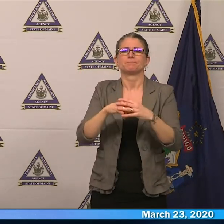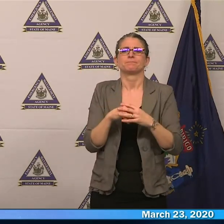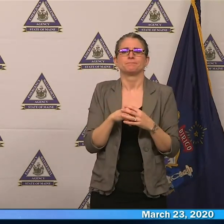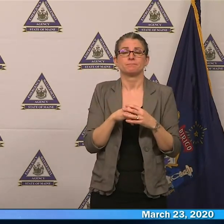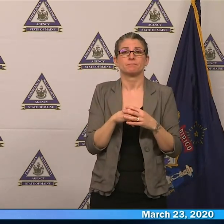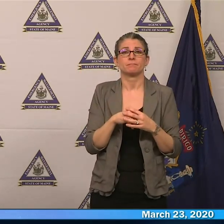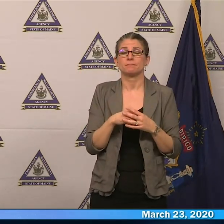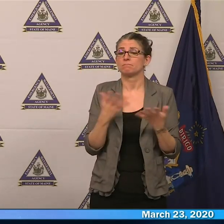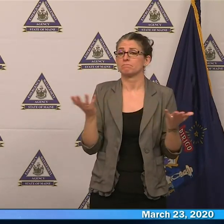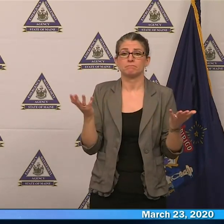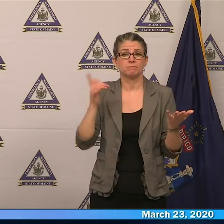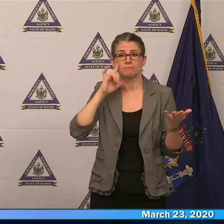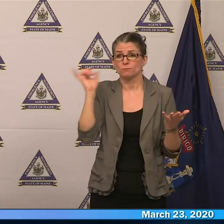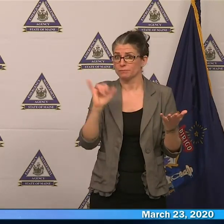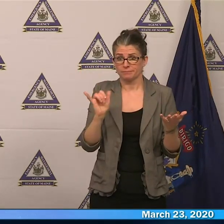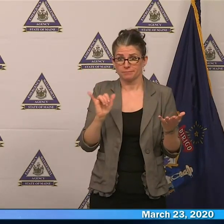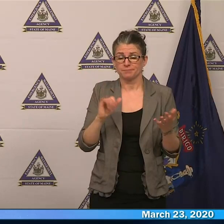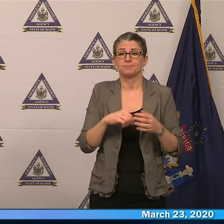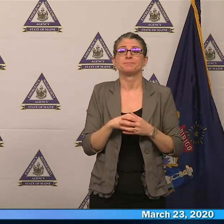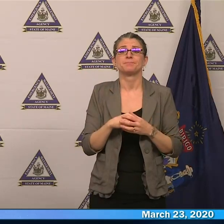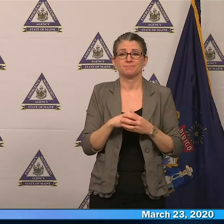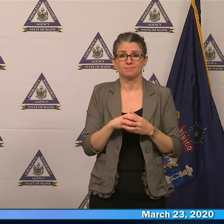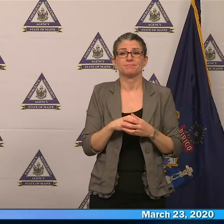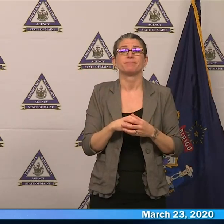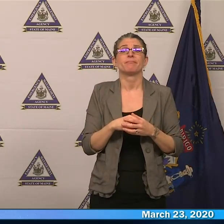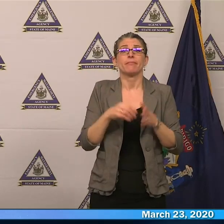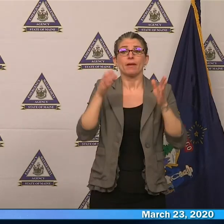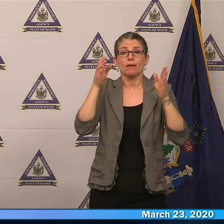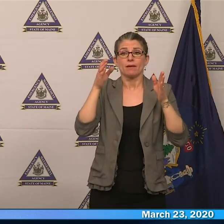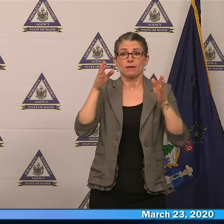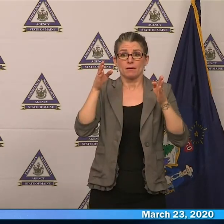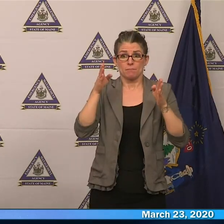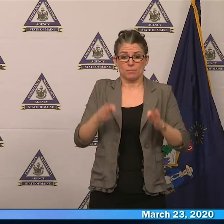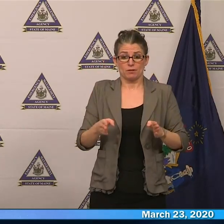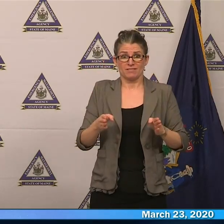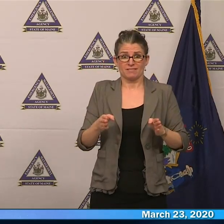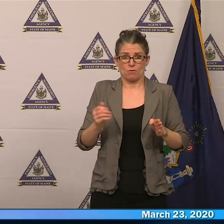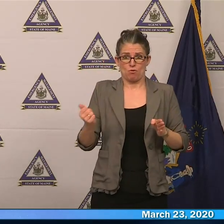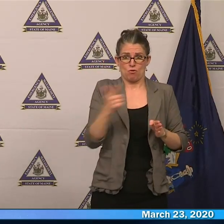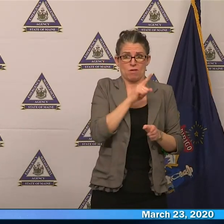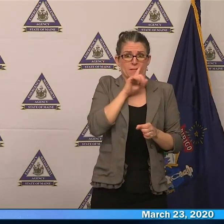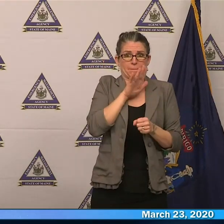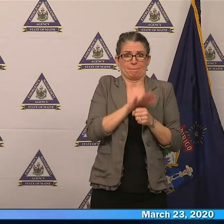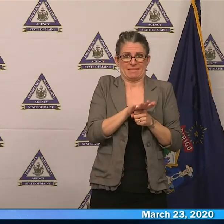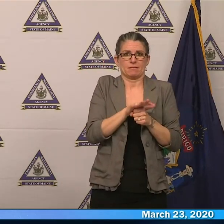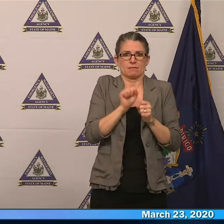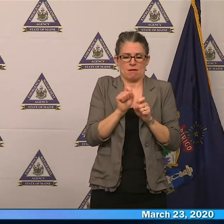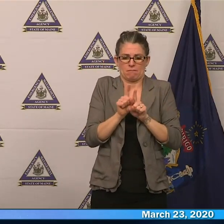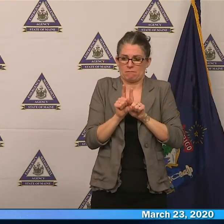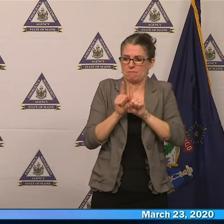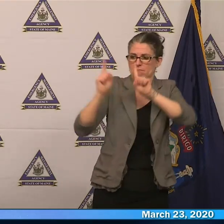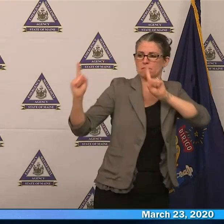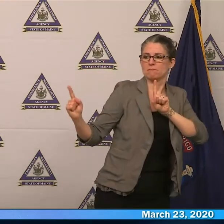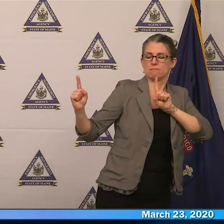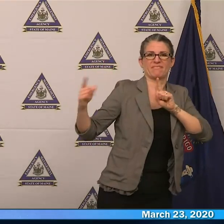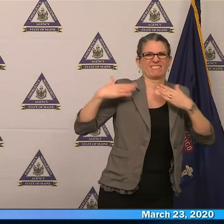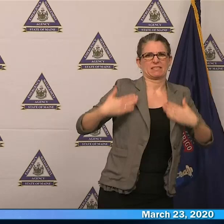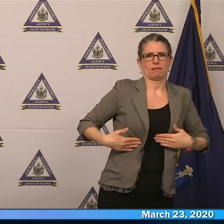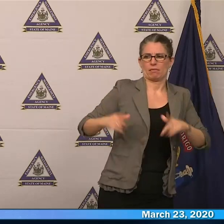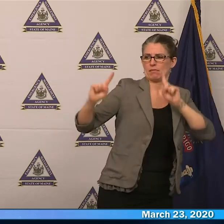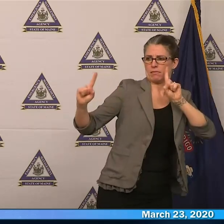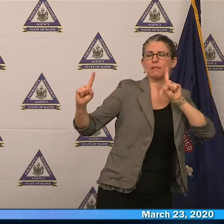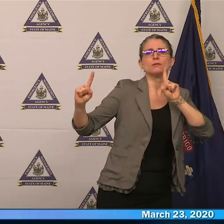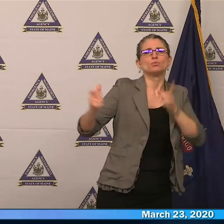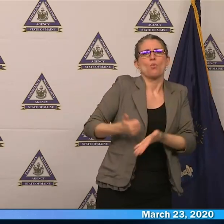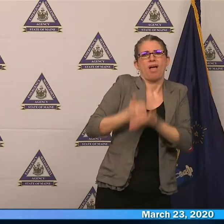to introduce that physical distance, to flatten that curve that we've heard so much about. And